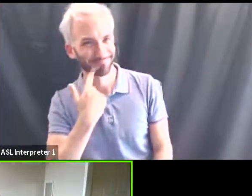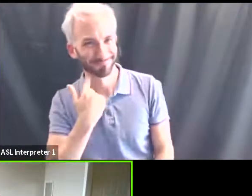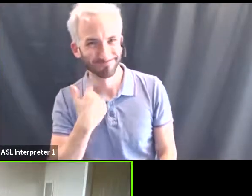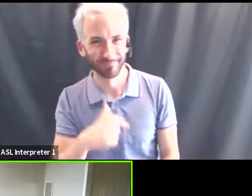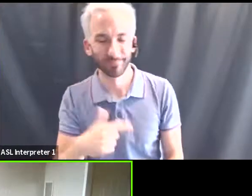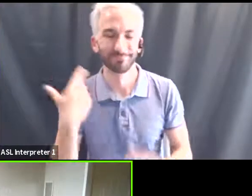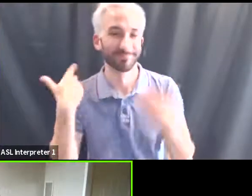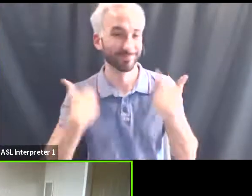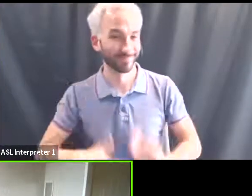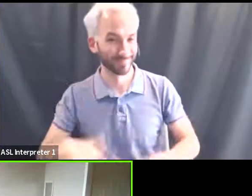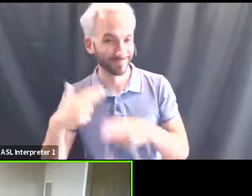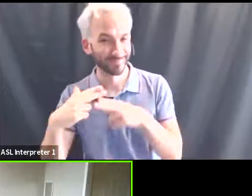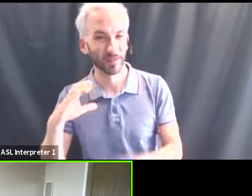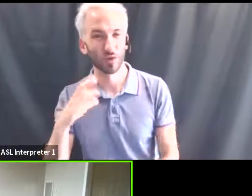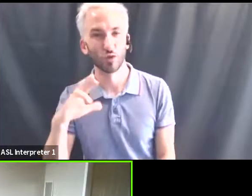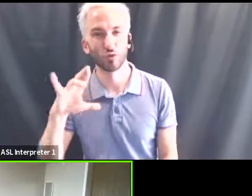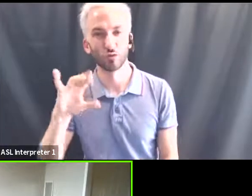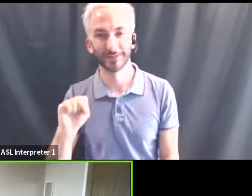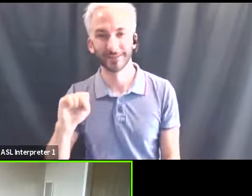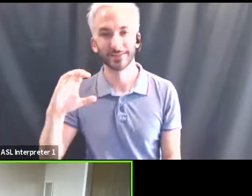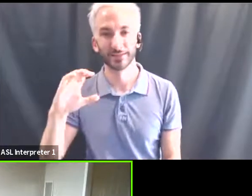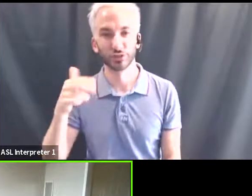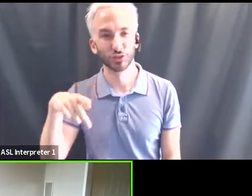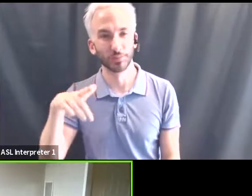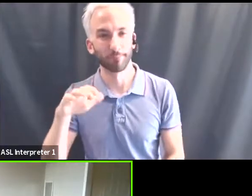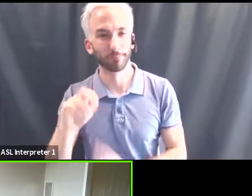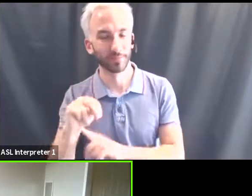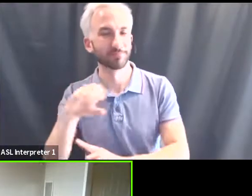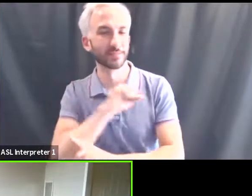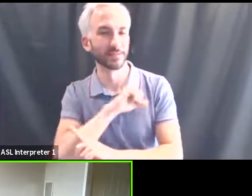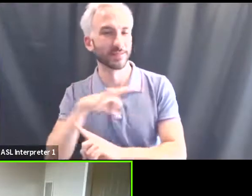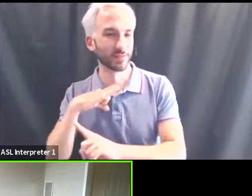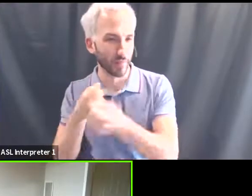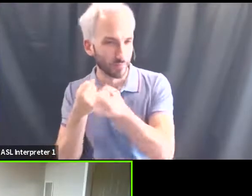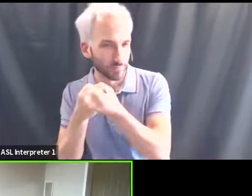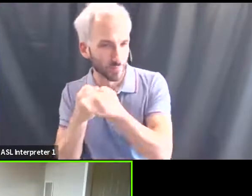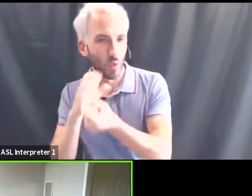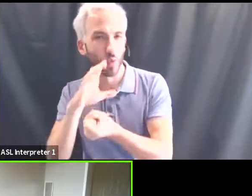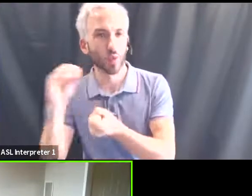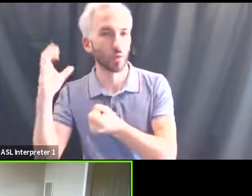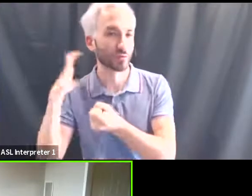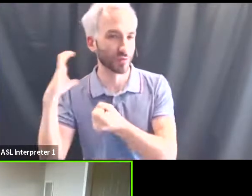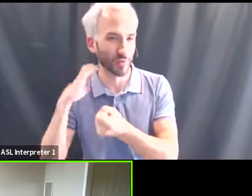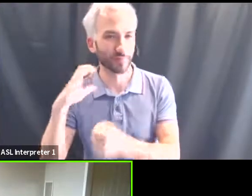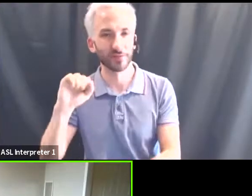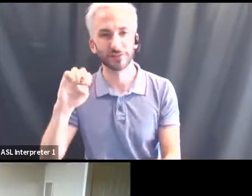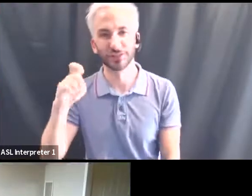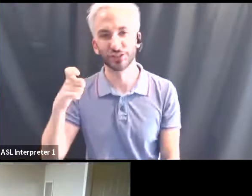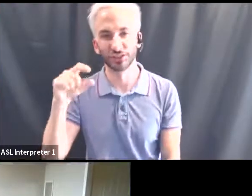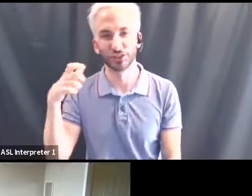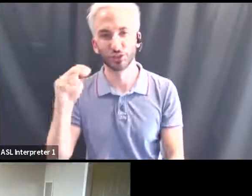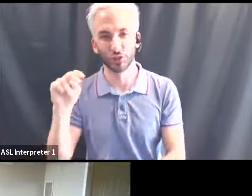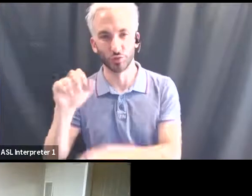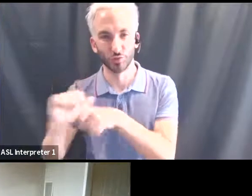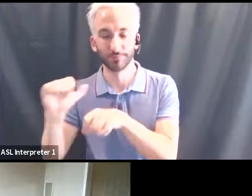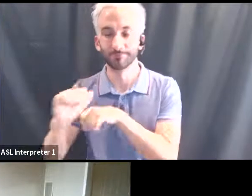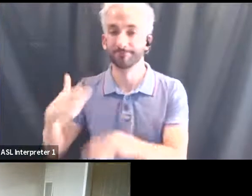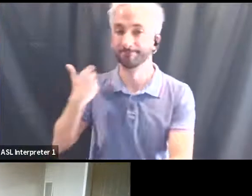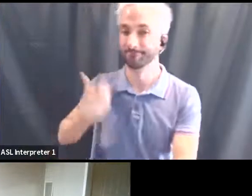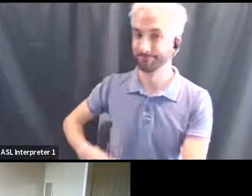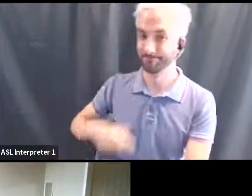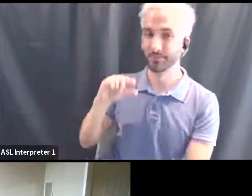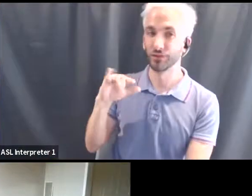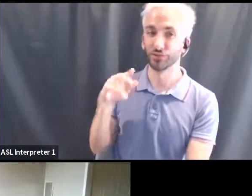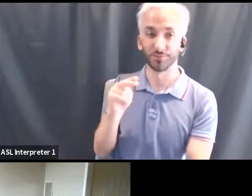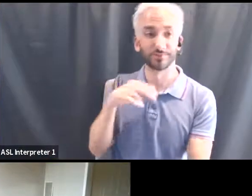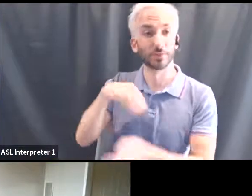My name is Chris Chapman. I am the faculty co-chair of SexGen York. And my name is Jen Marshall, and I'm the